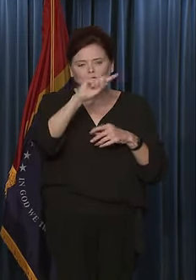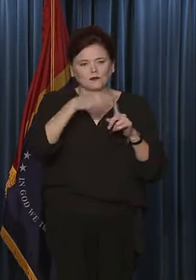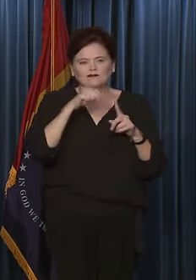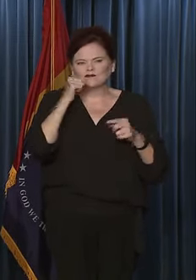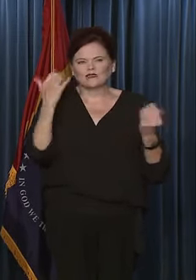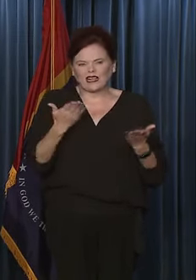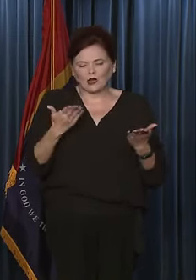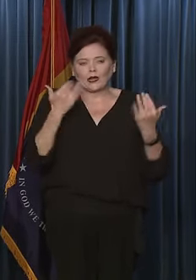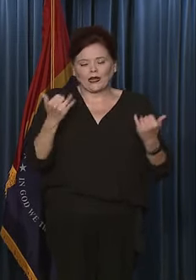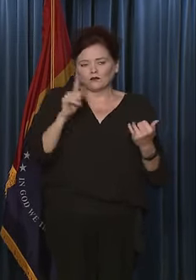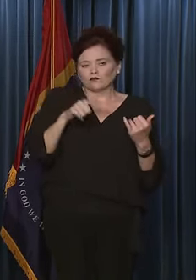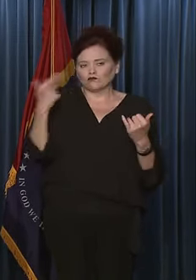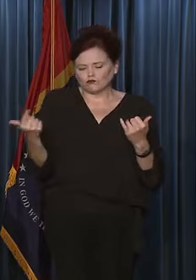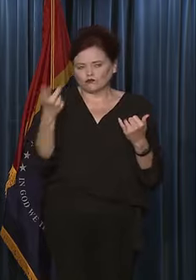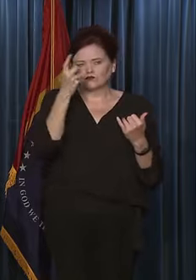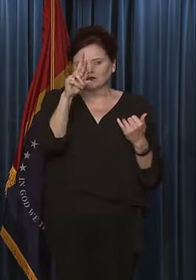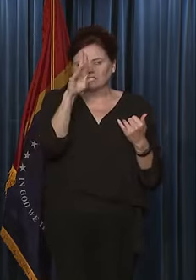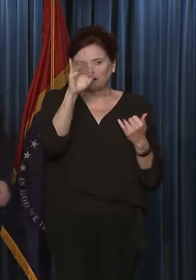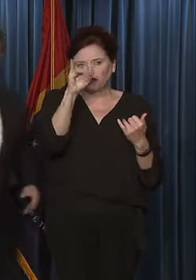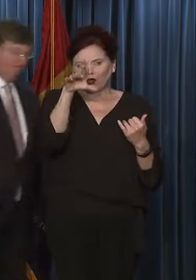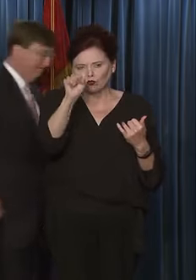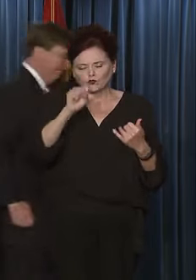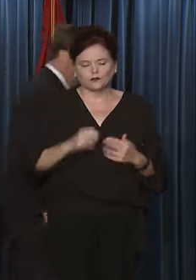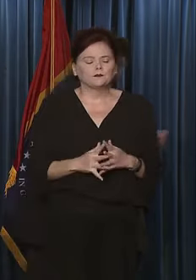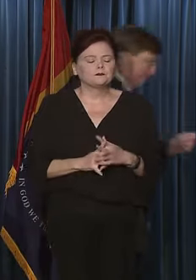absence. And at this time, I'm going to turn it over to Dr. Byers.